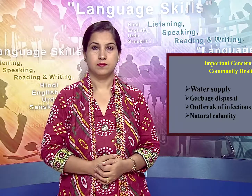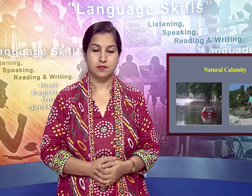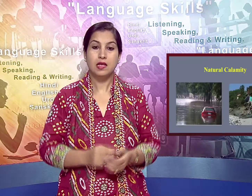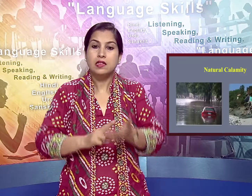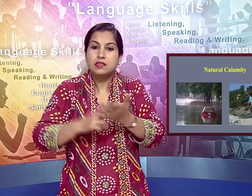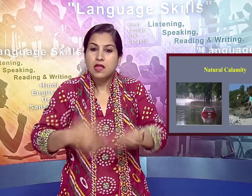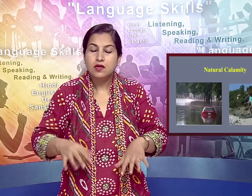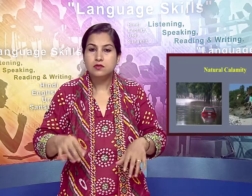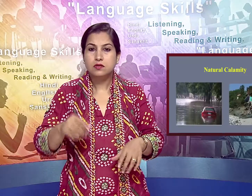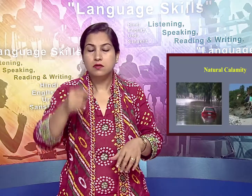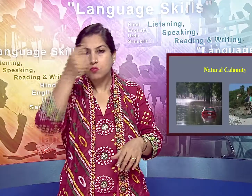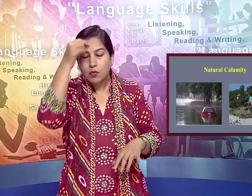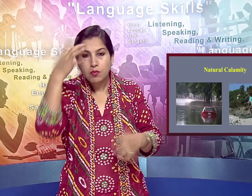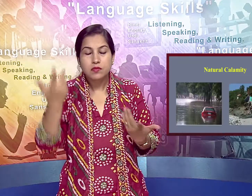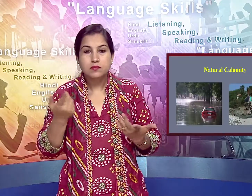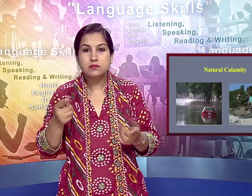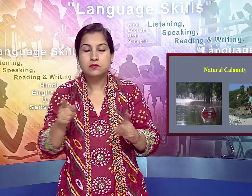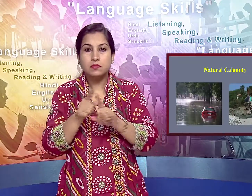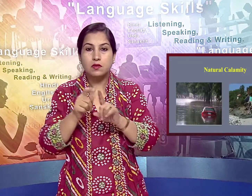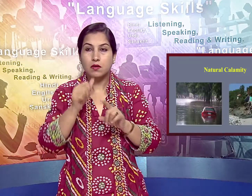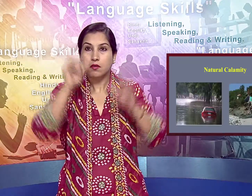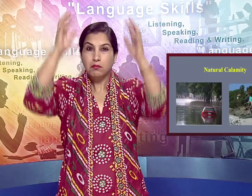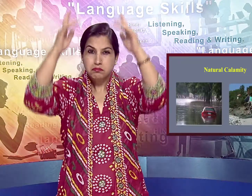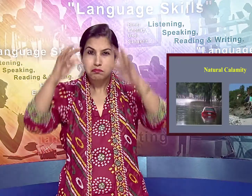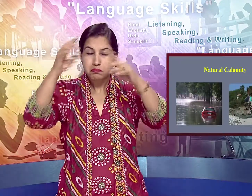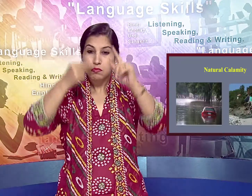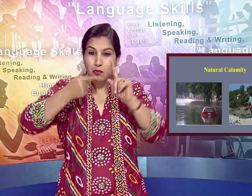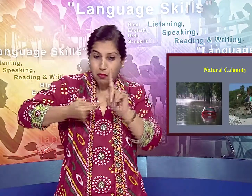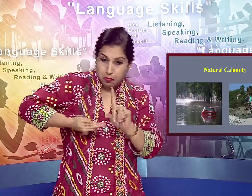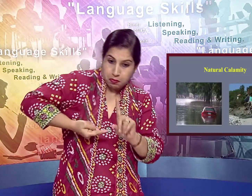A natural calamity like floods,